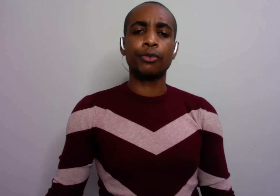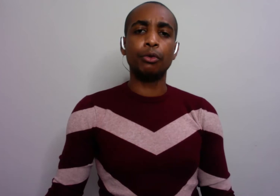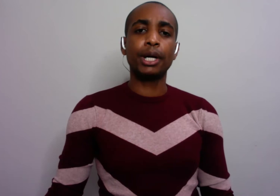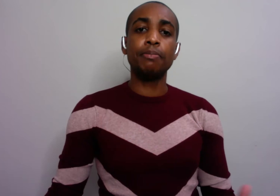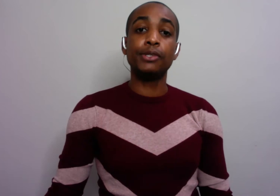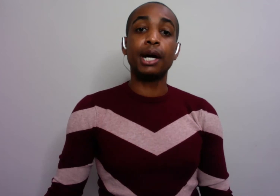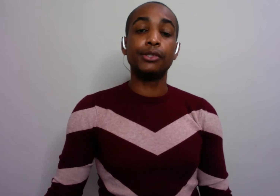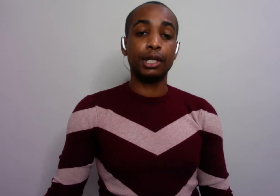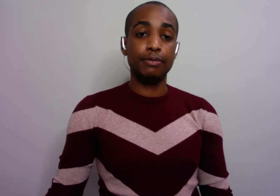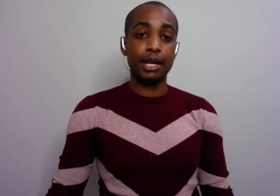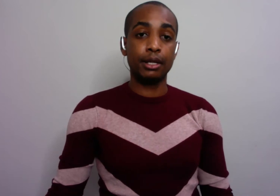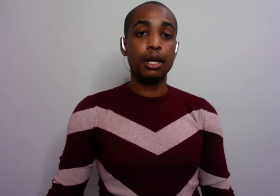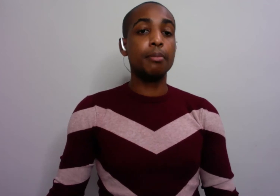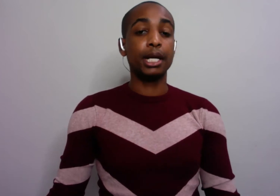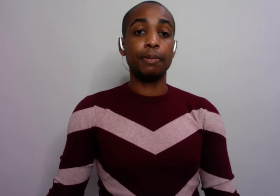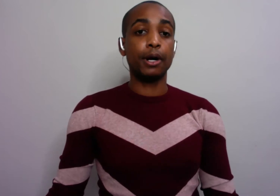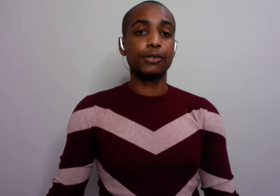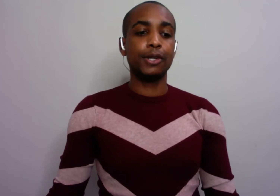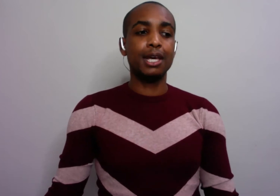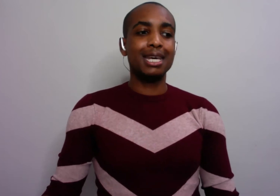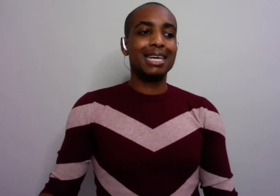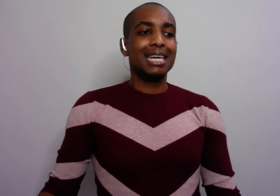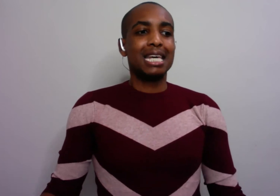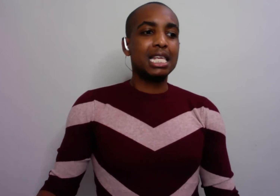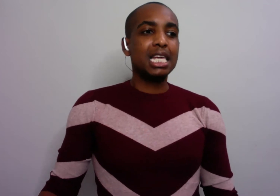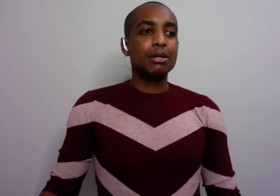studies around what can be done to alleviate monkeypox.